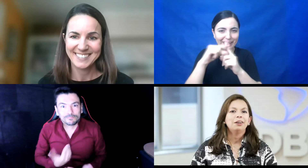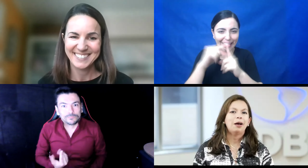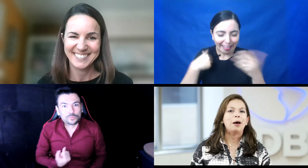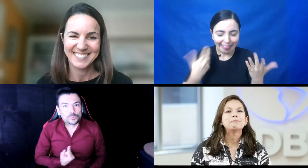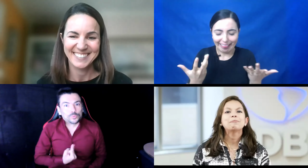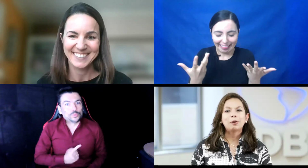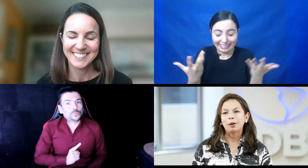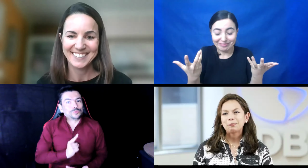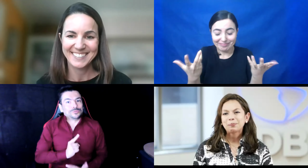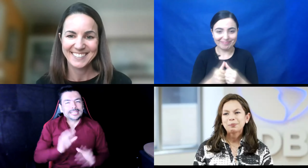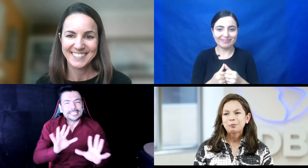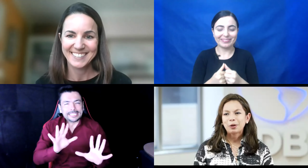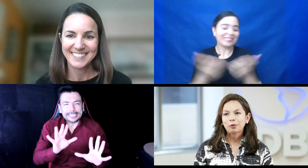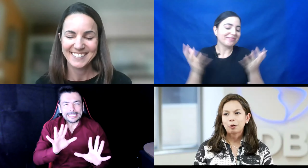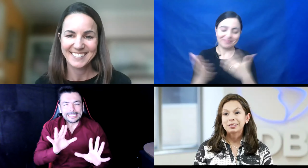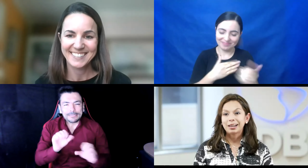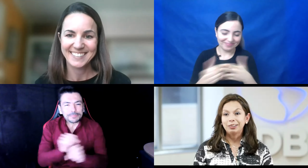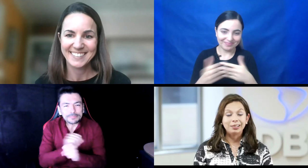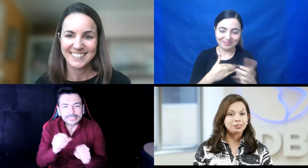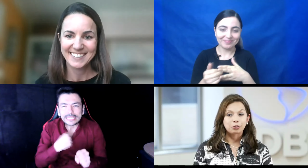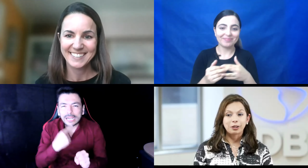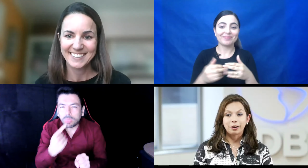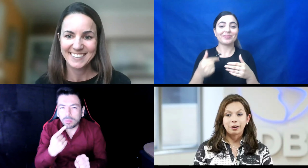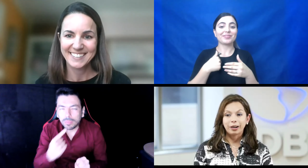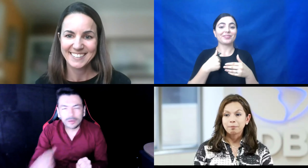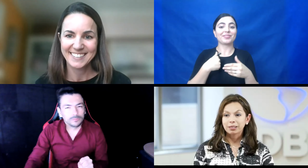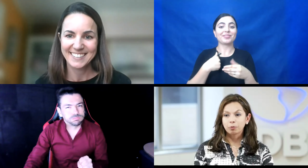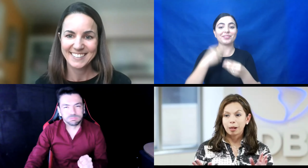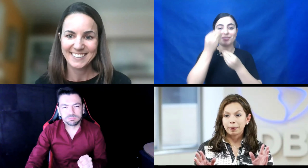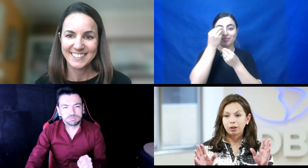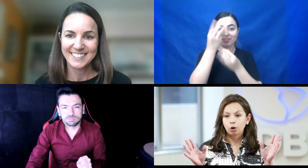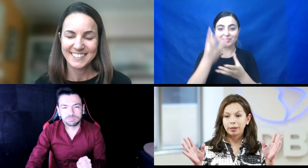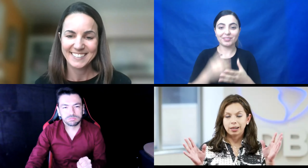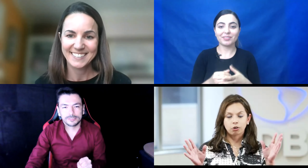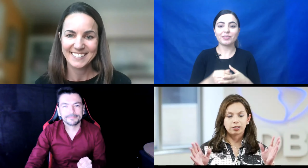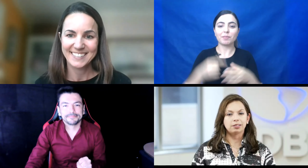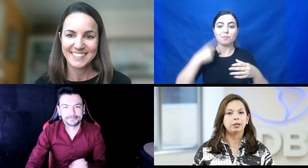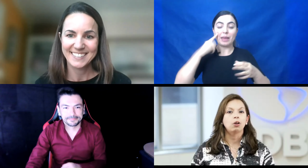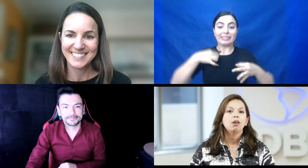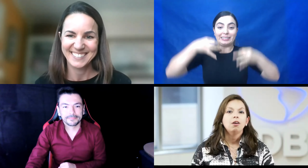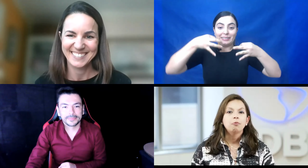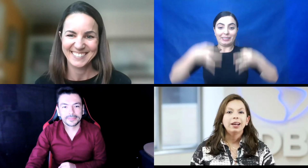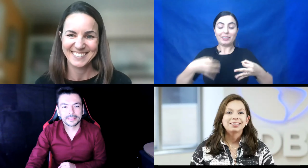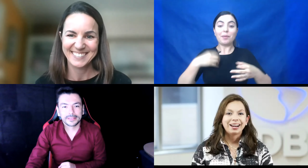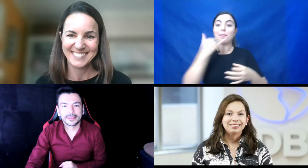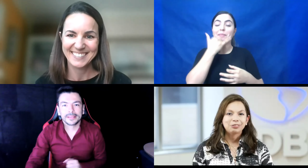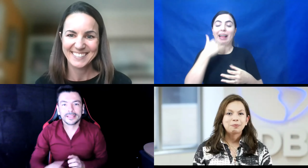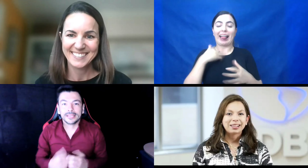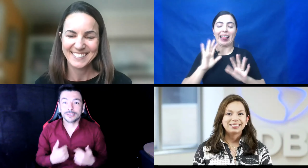I'm very proud to be here. But I can start my remarks.